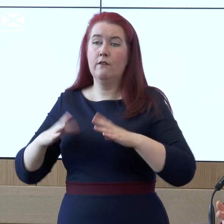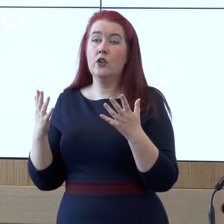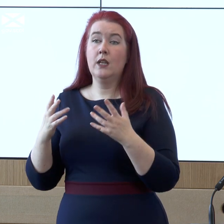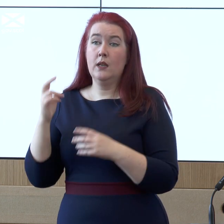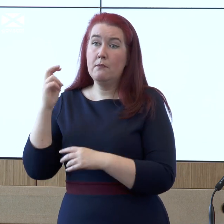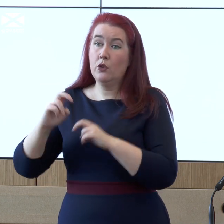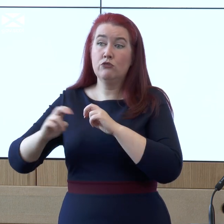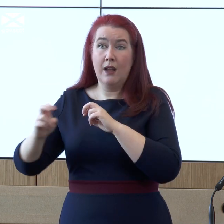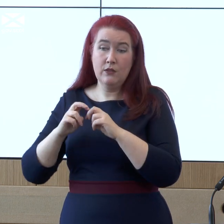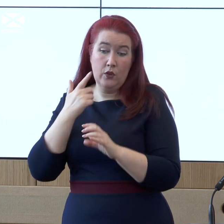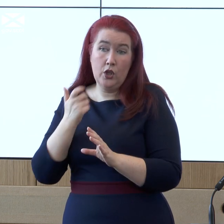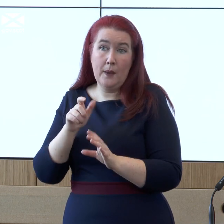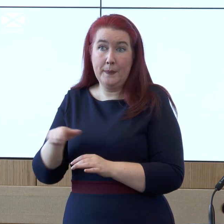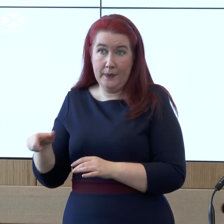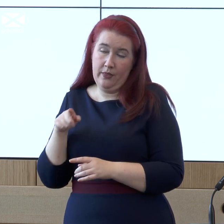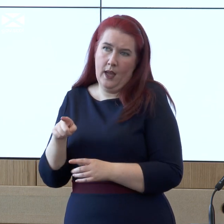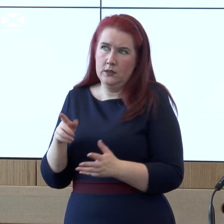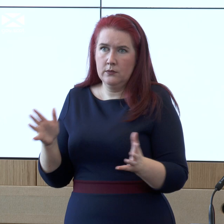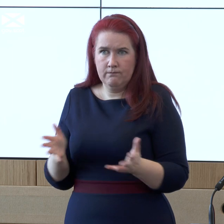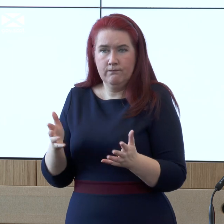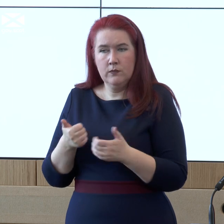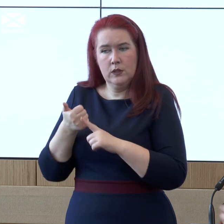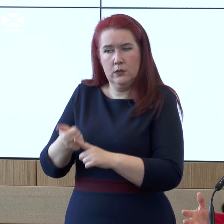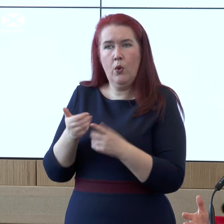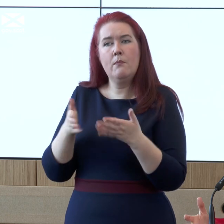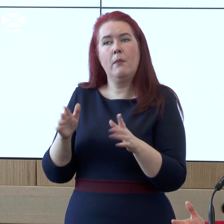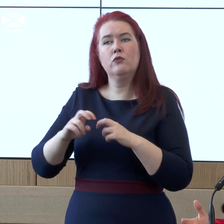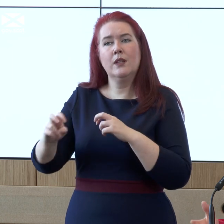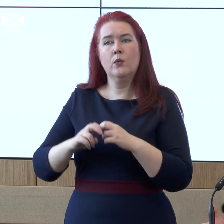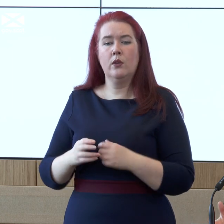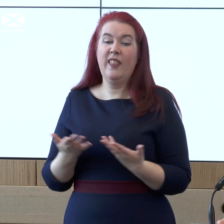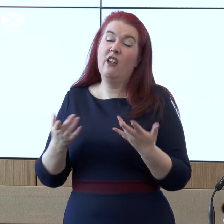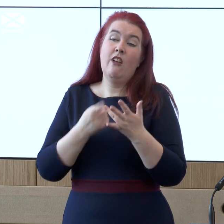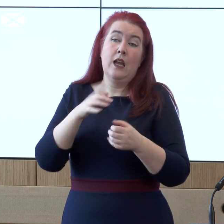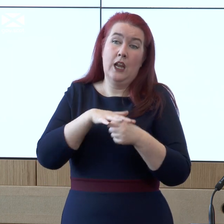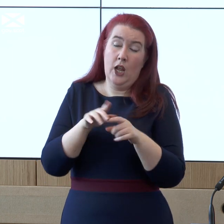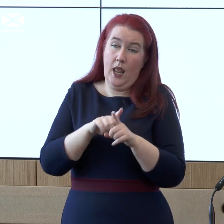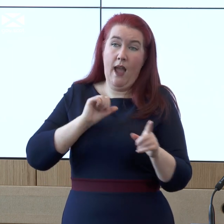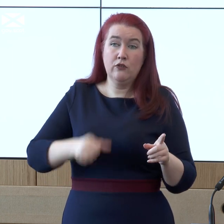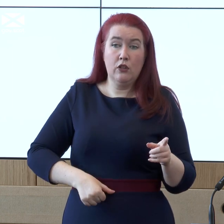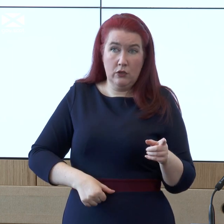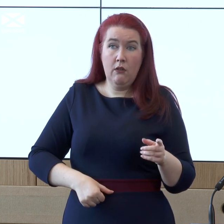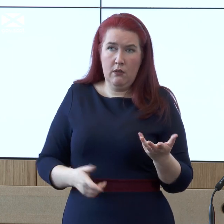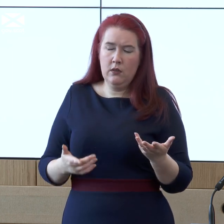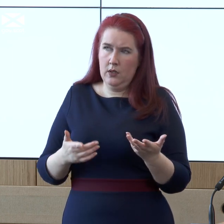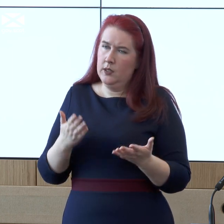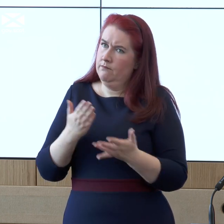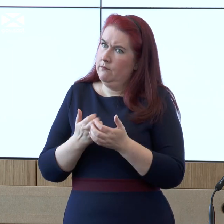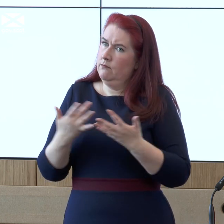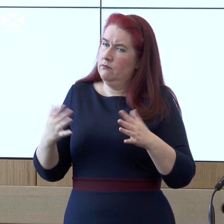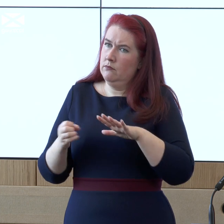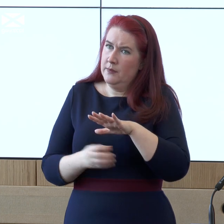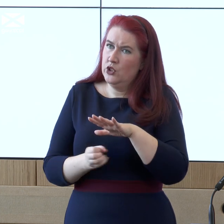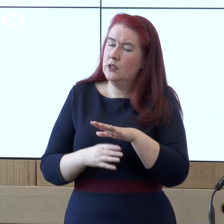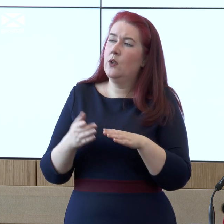young people, for example, is a key part of supporting public transport. And then areas like agriculture, which are big emitters as well, working